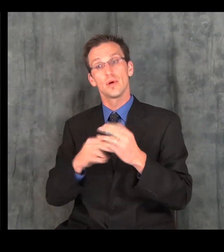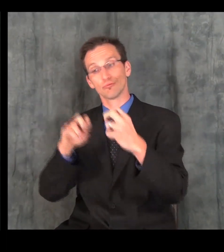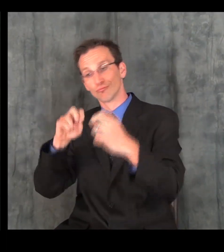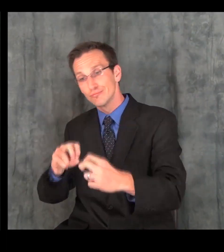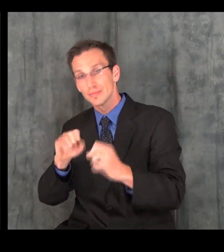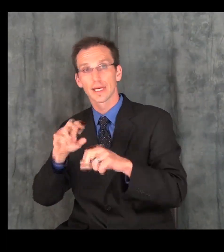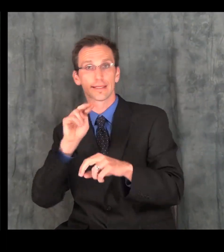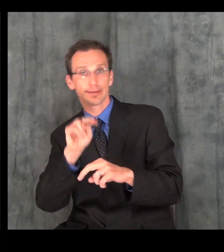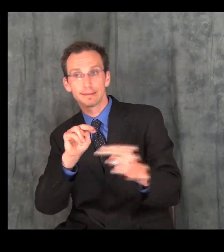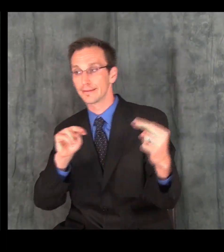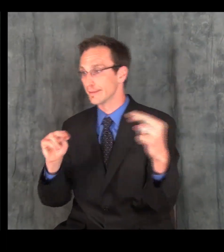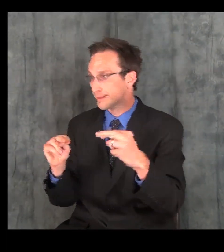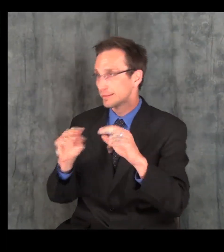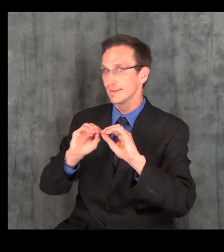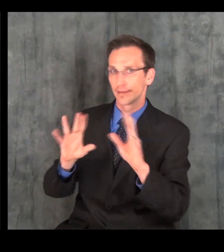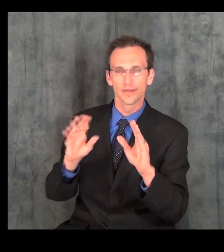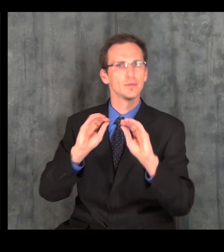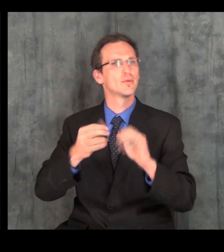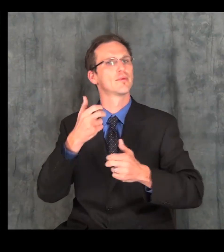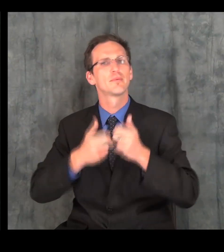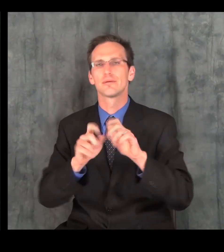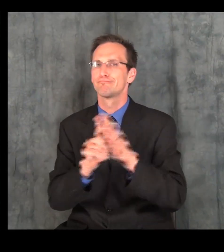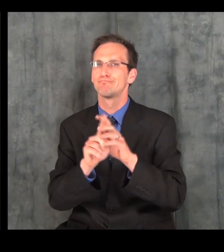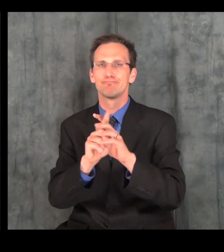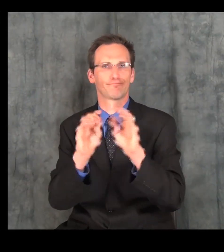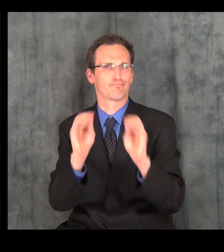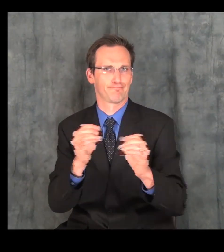and there were no issues there.